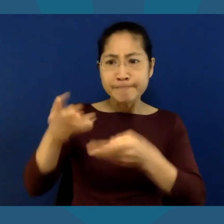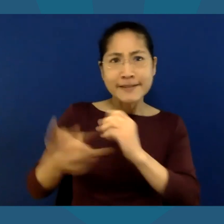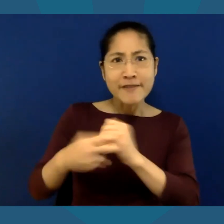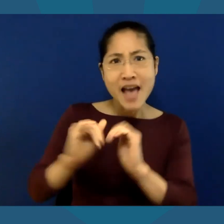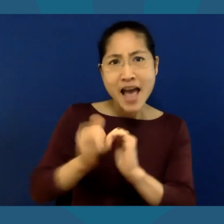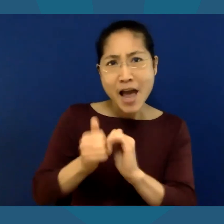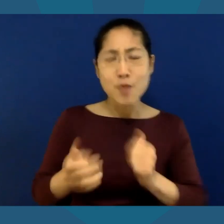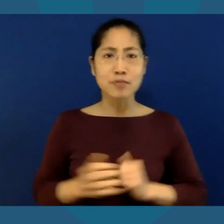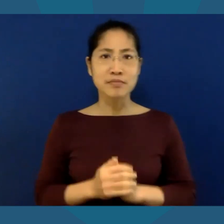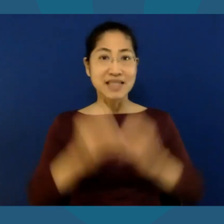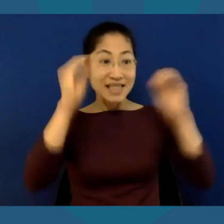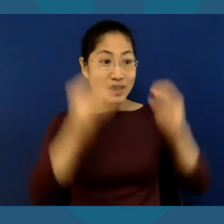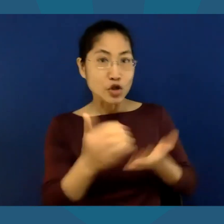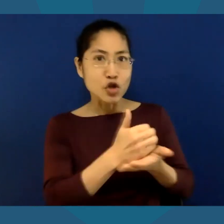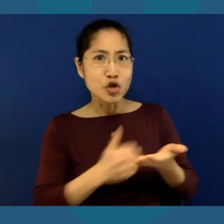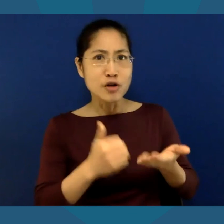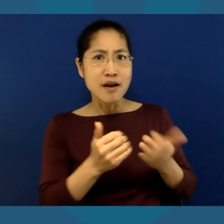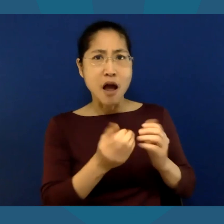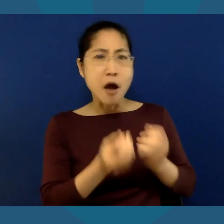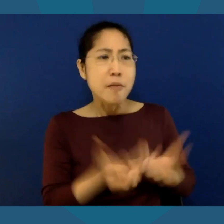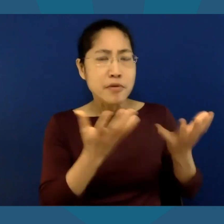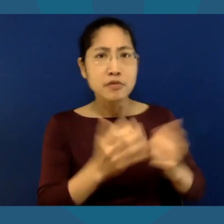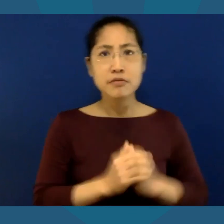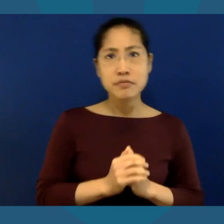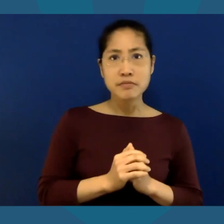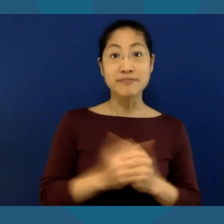and how much our teachers earn.